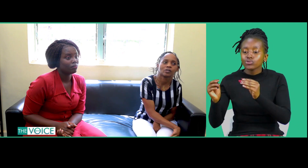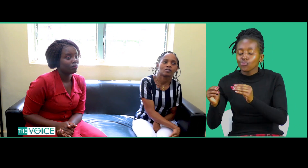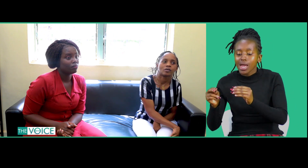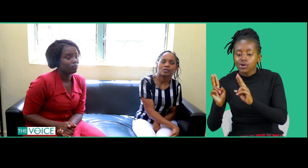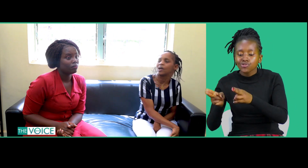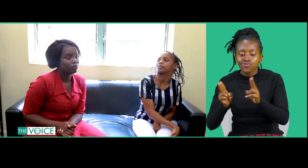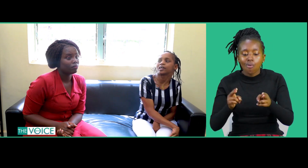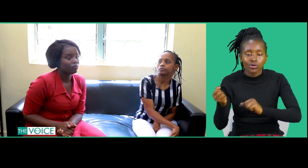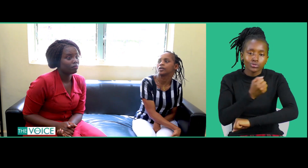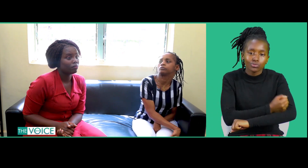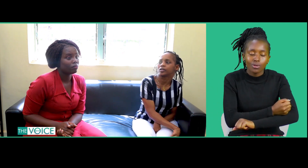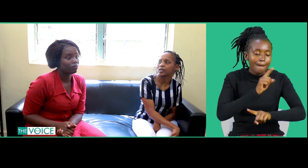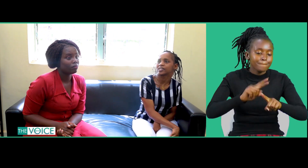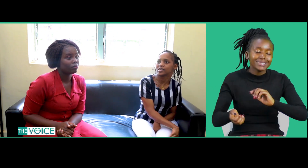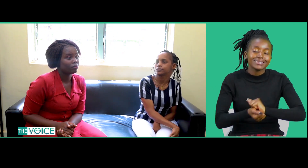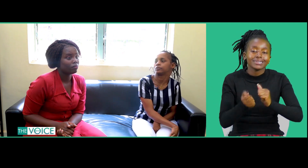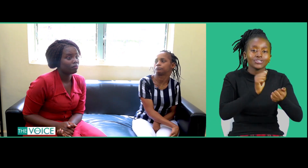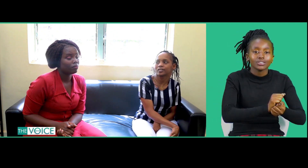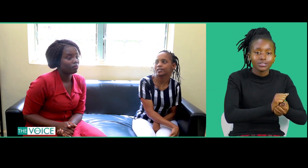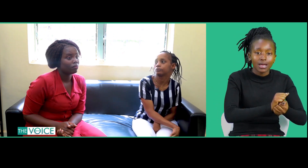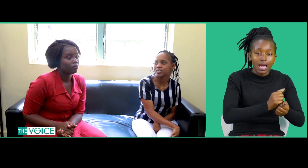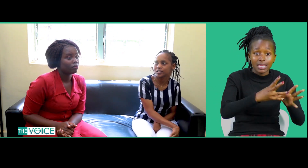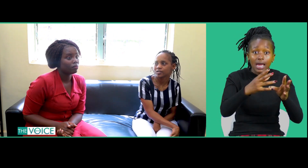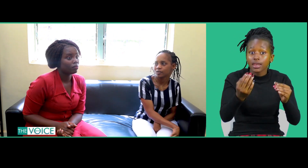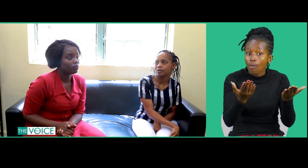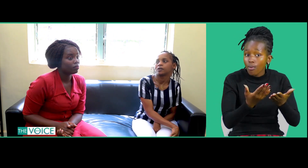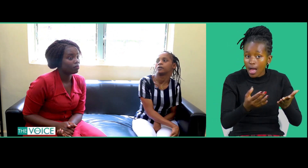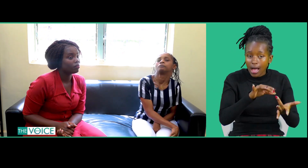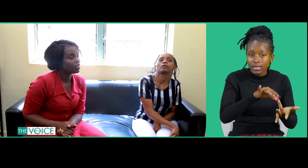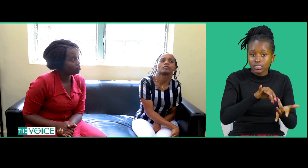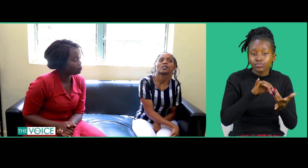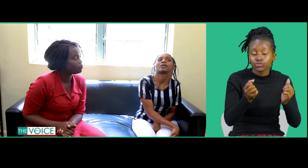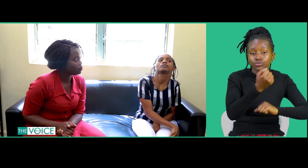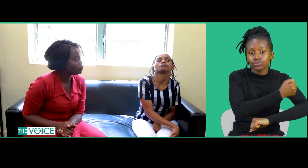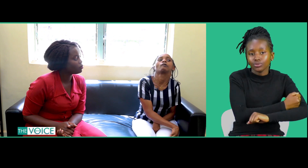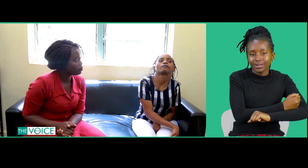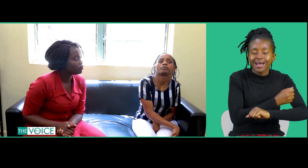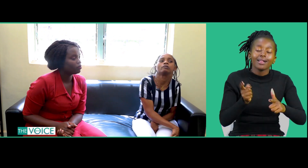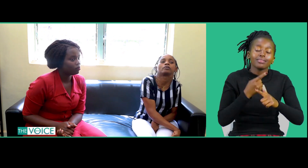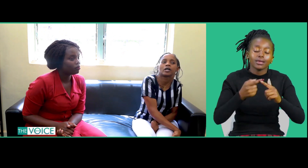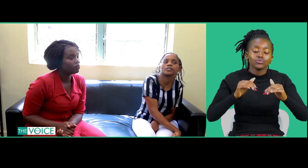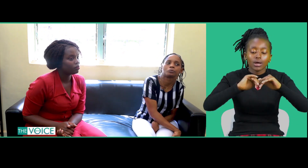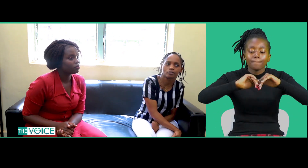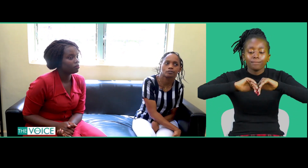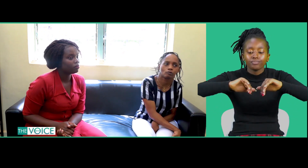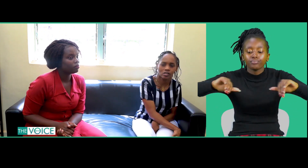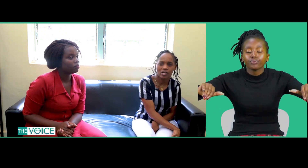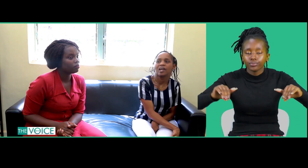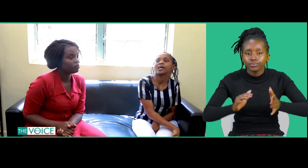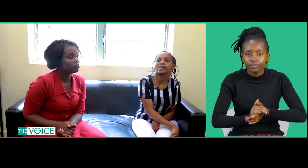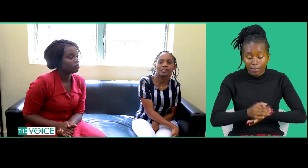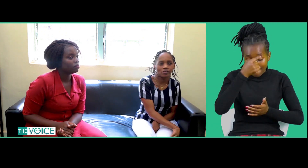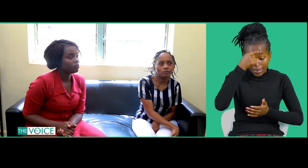school. Now that's when we parted ways, because I had to go for a special